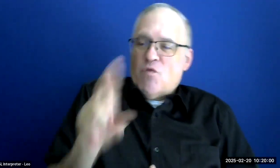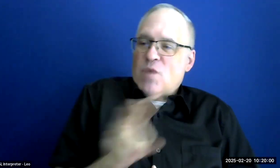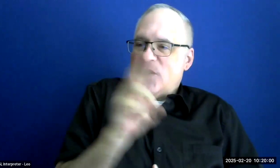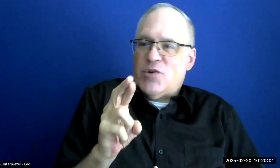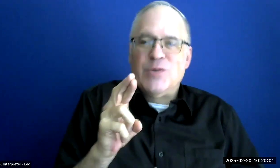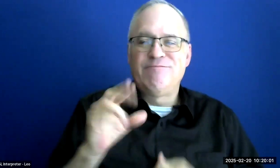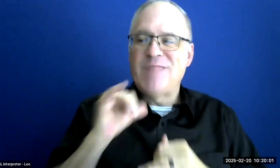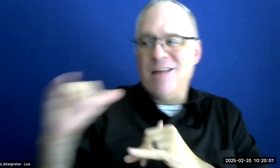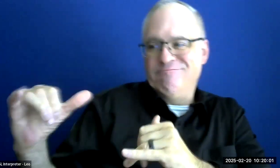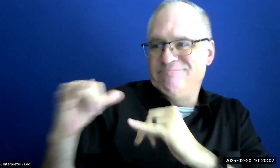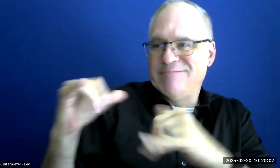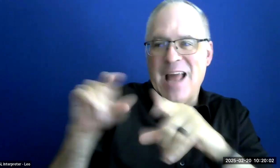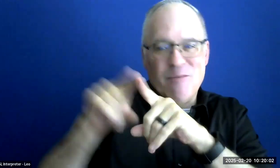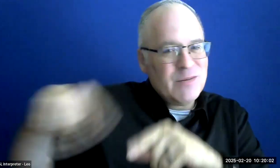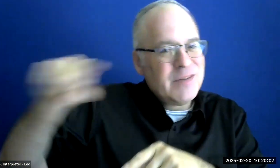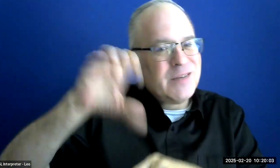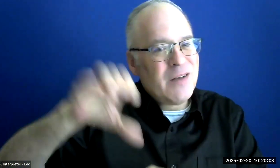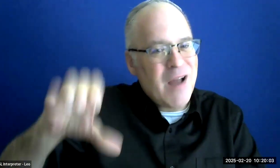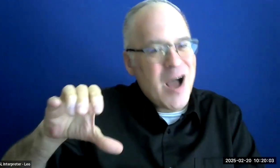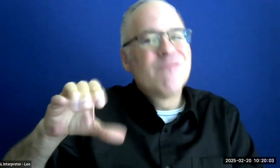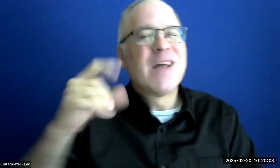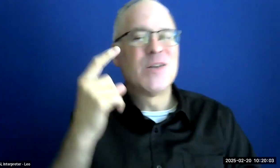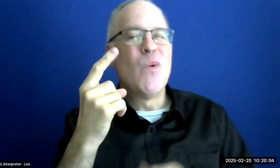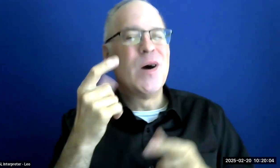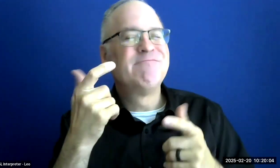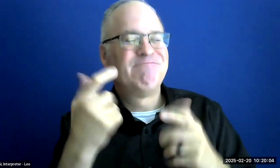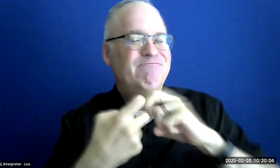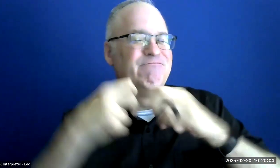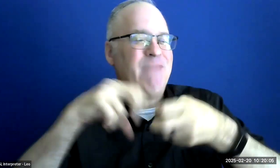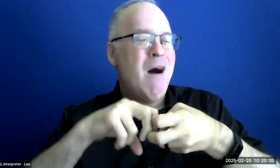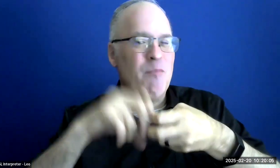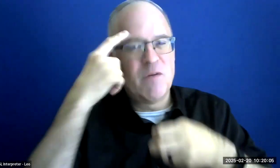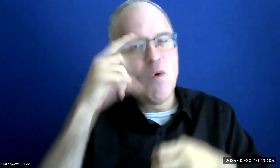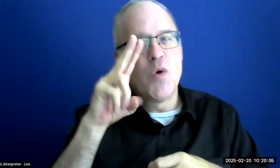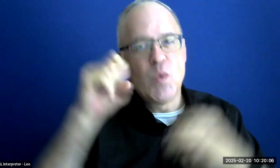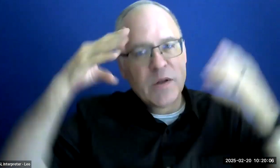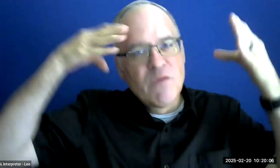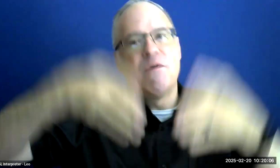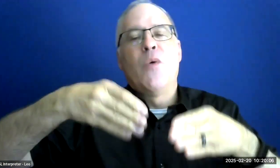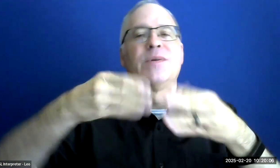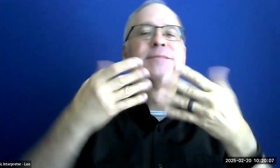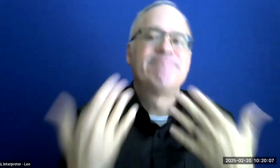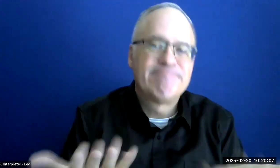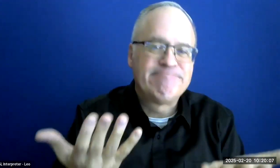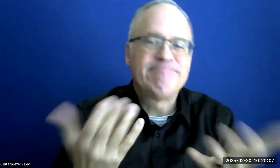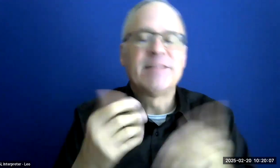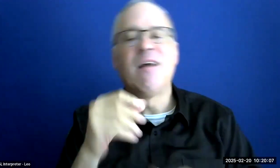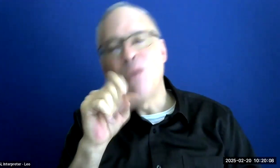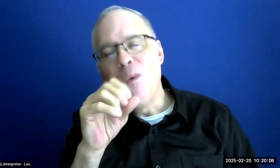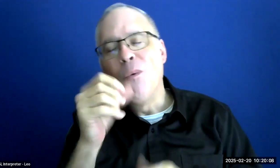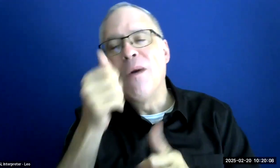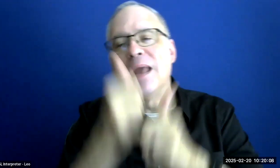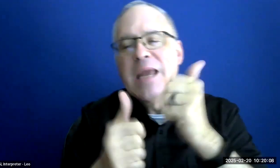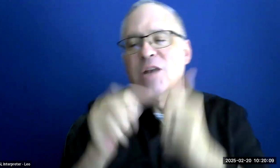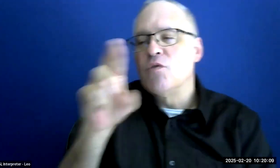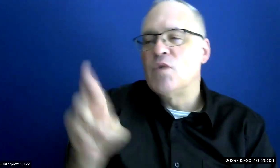conferences. This is one of the major drivers of the problem of U.S. centrism. Once created, each regional conference